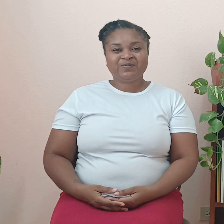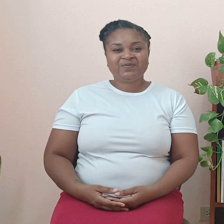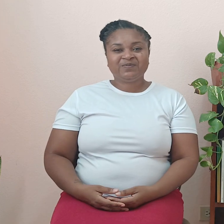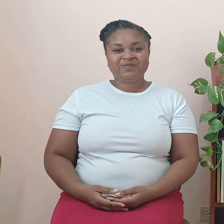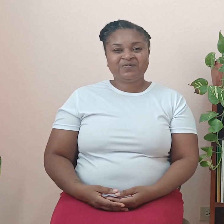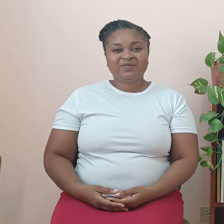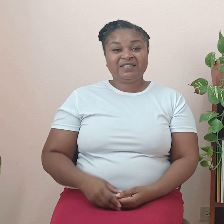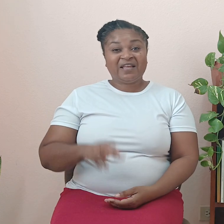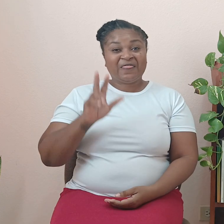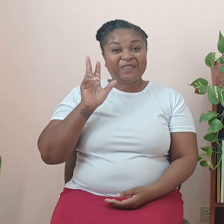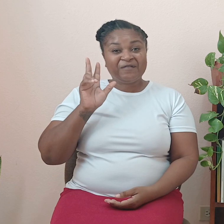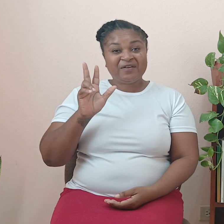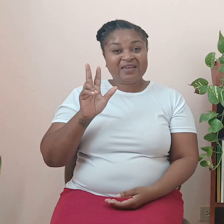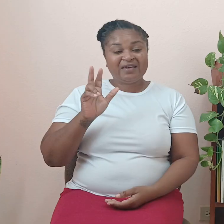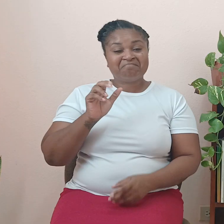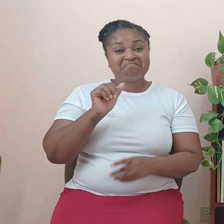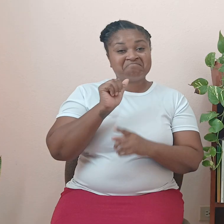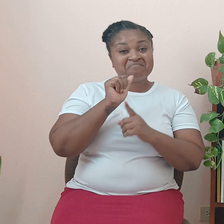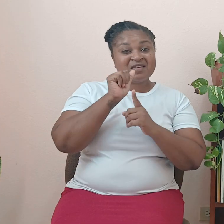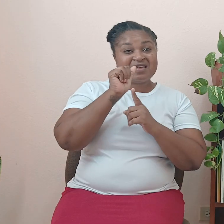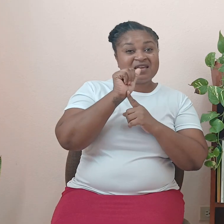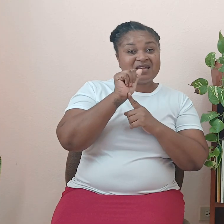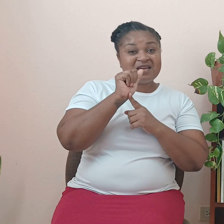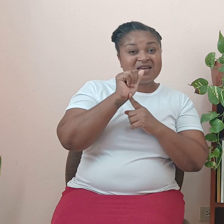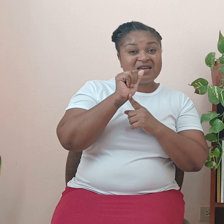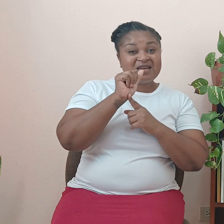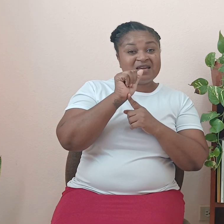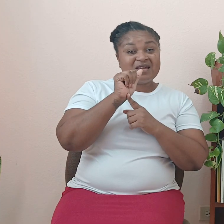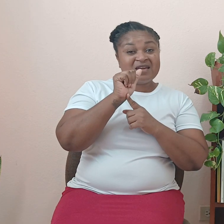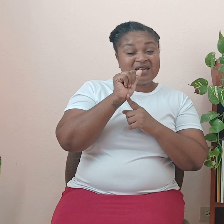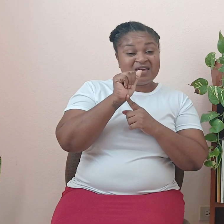3. A. 7,000.